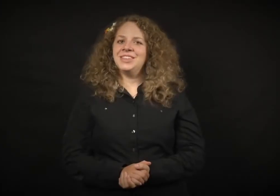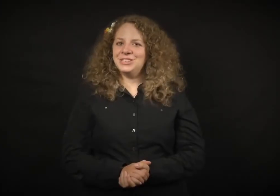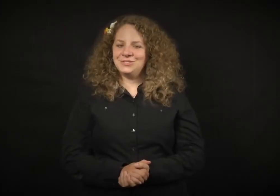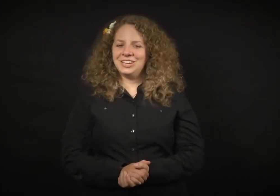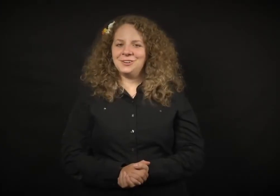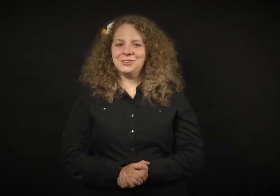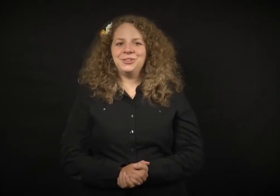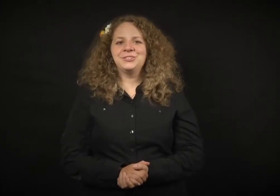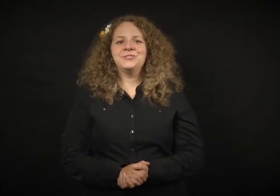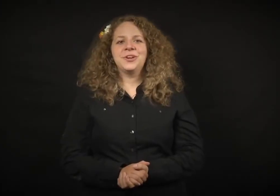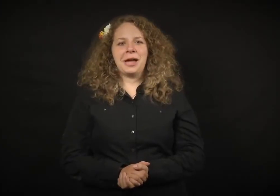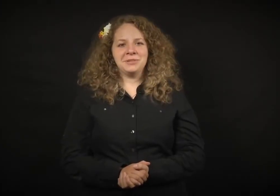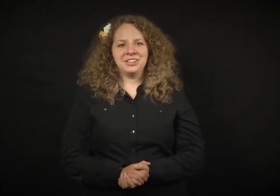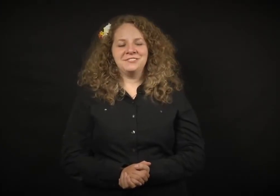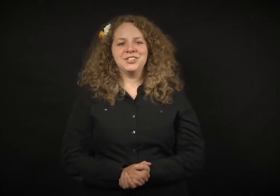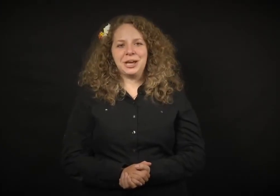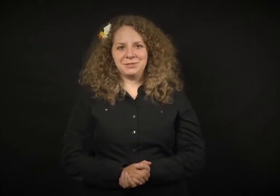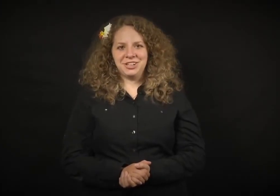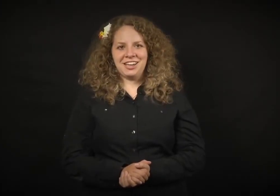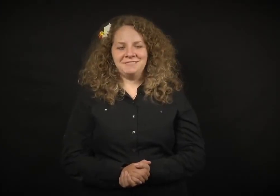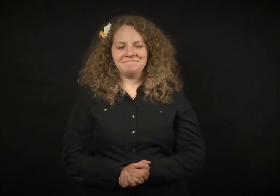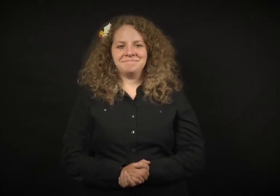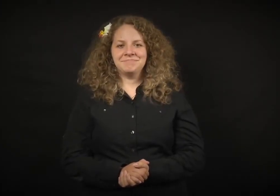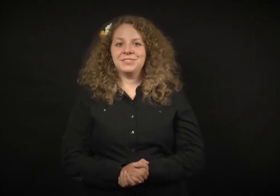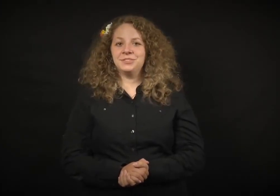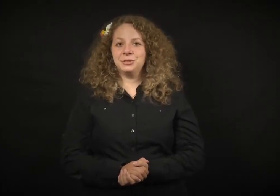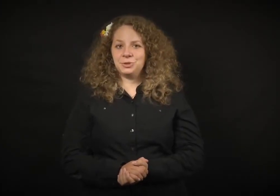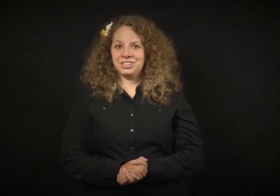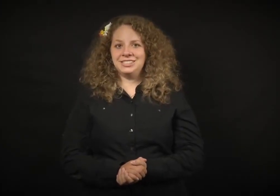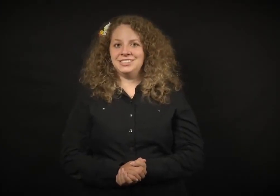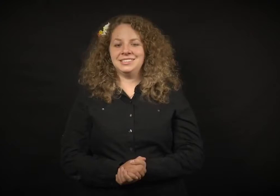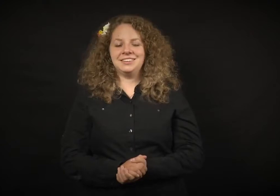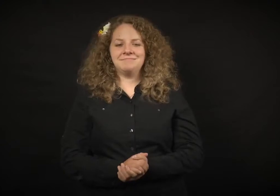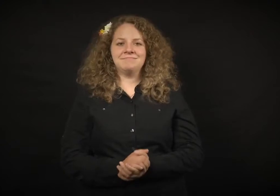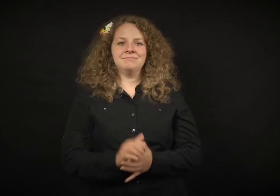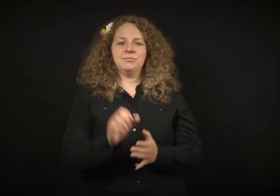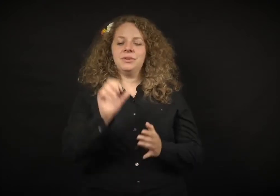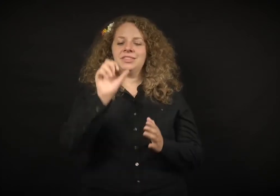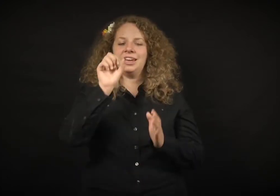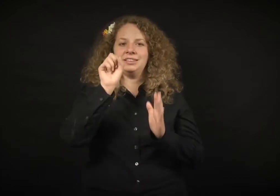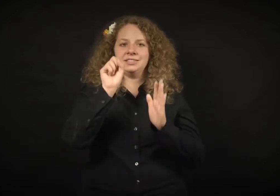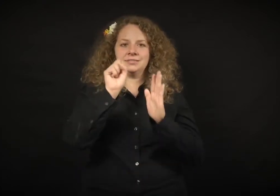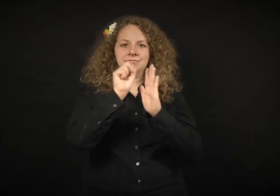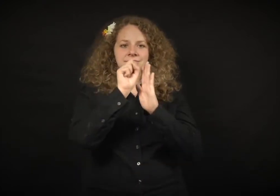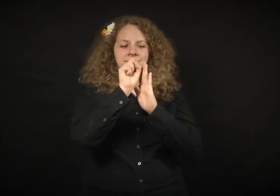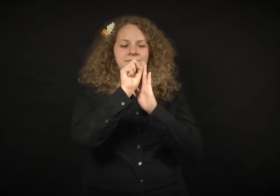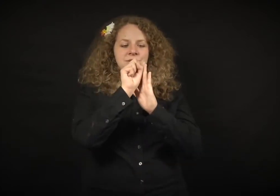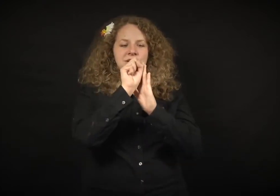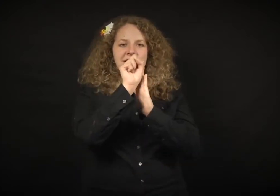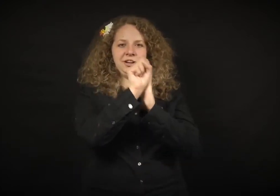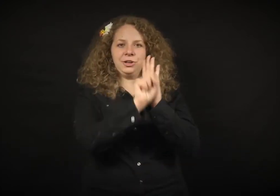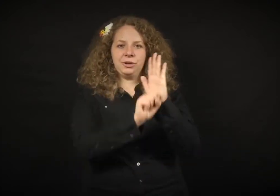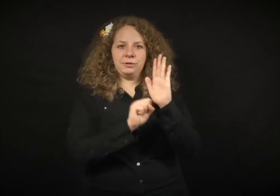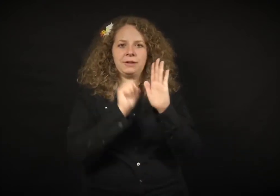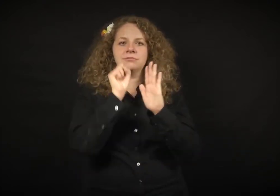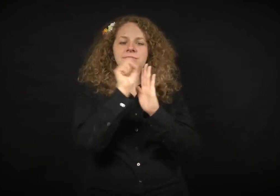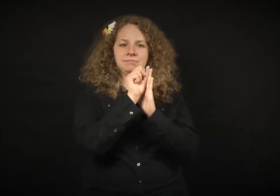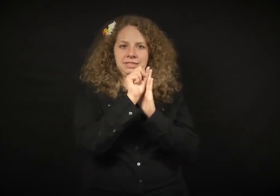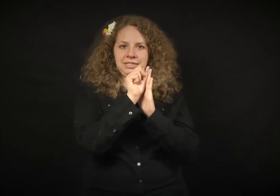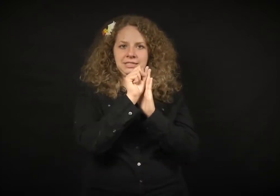In this video, you'll learn the vocabulary for Chapter 9. The first word is season, with an S, starting here and going around.